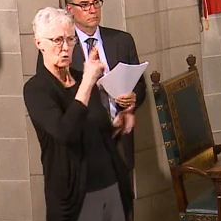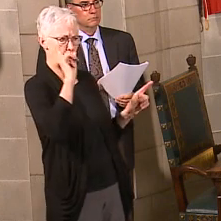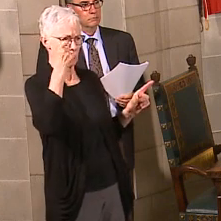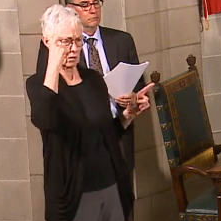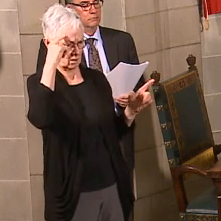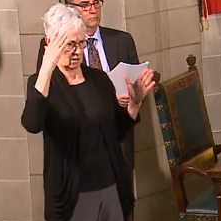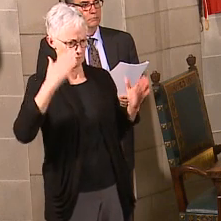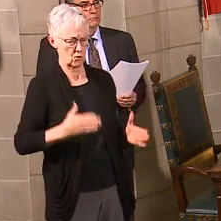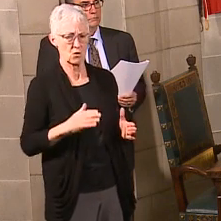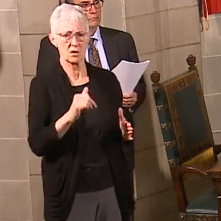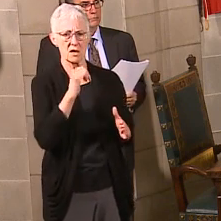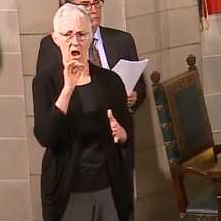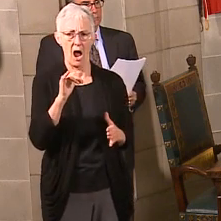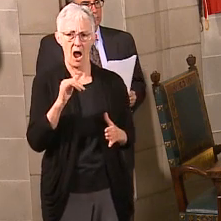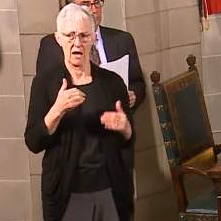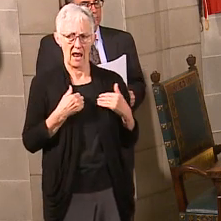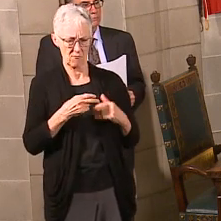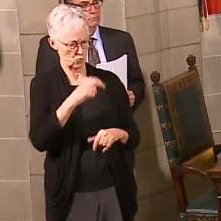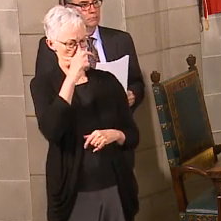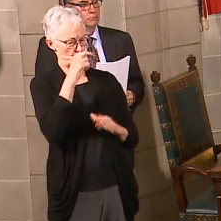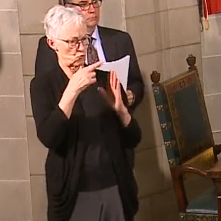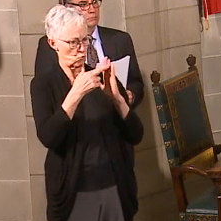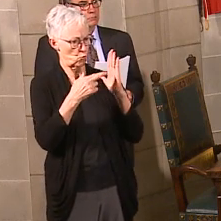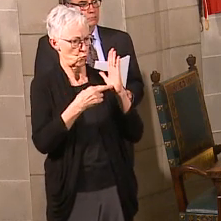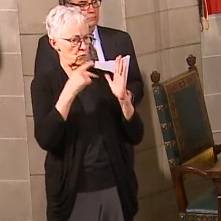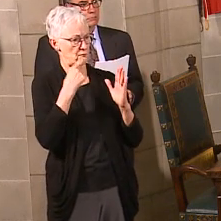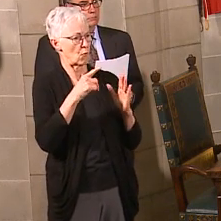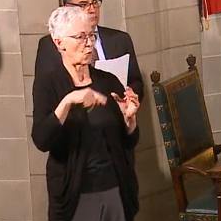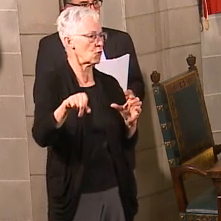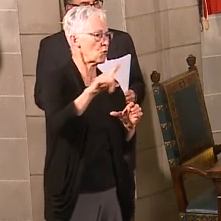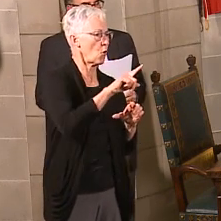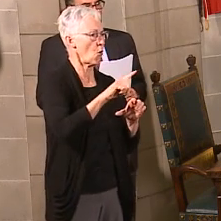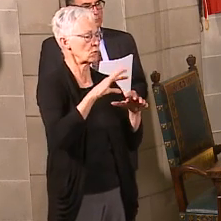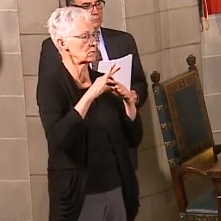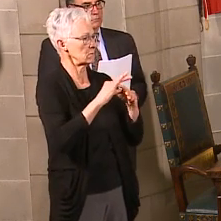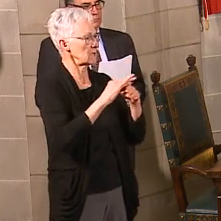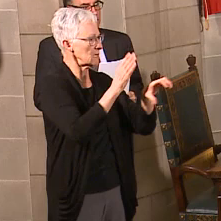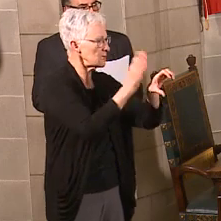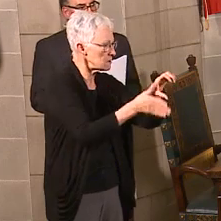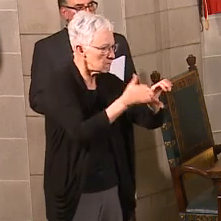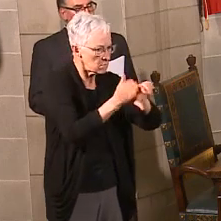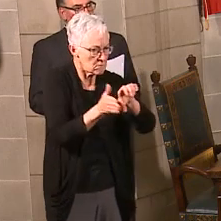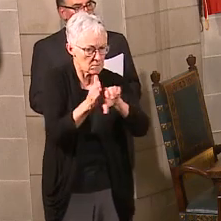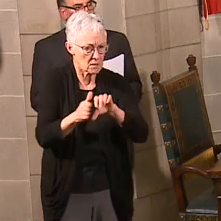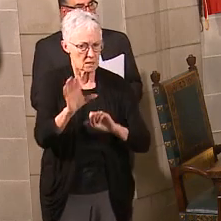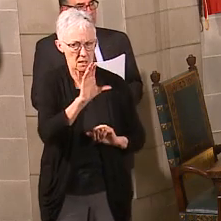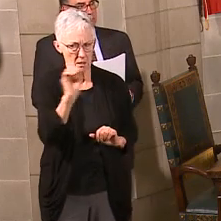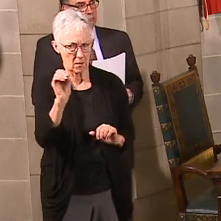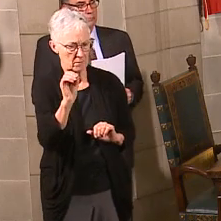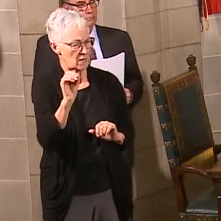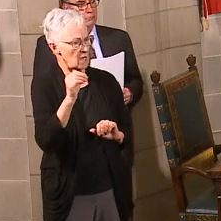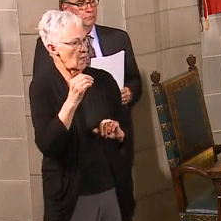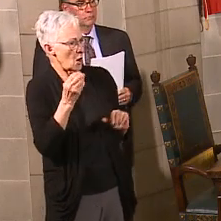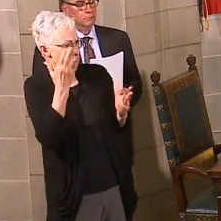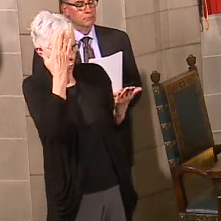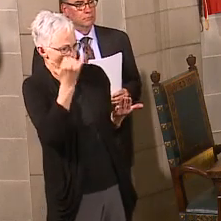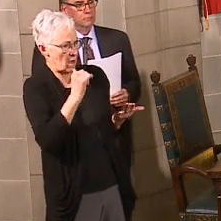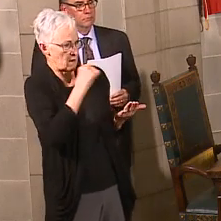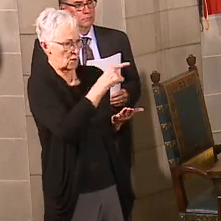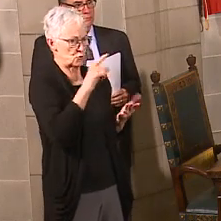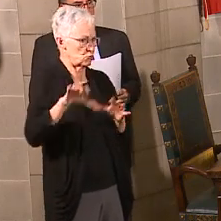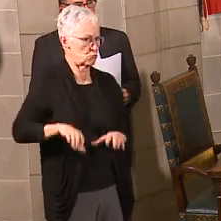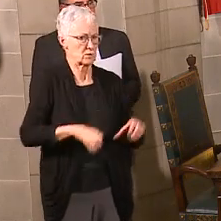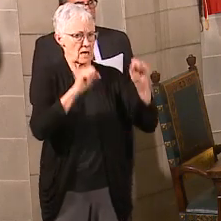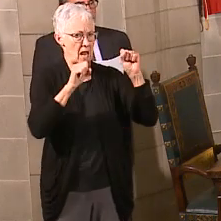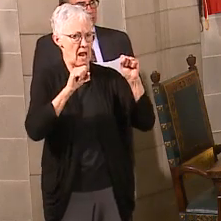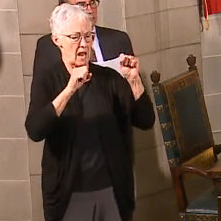aimed at meat processing plants? What is the strategy behind leaving mitigation up to employer discretion instead of a statewide policy? Well, again, if you